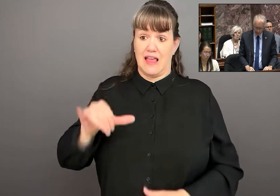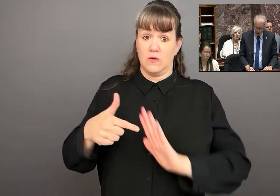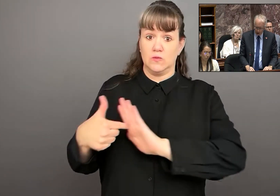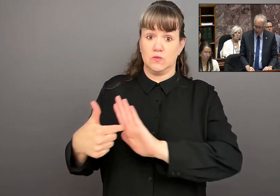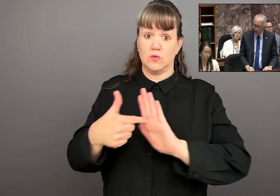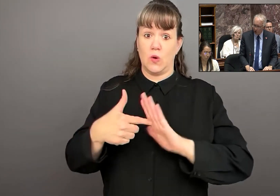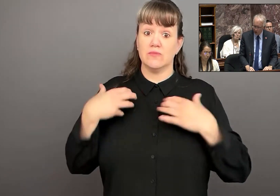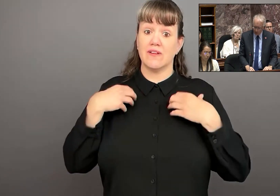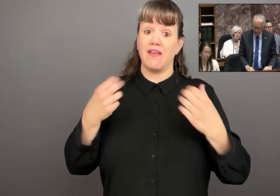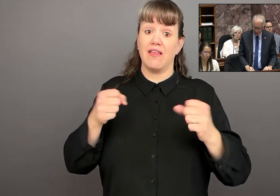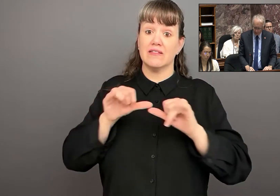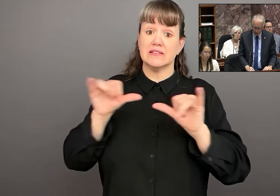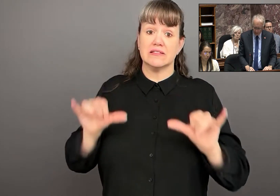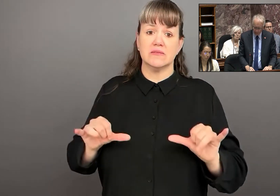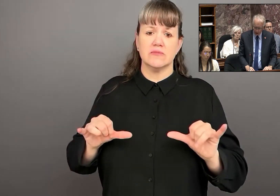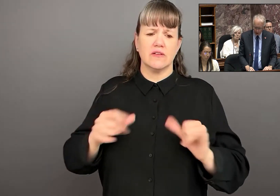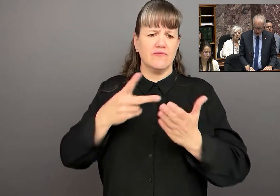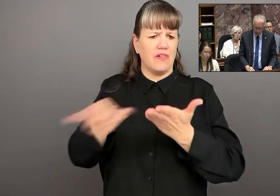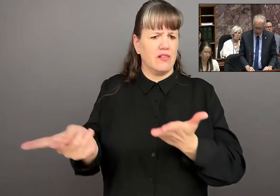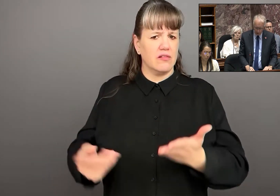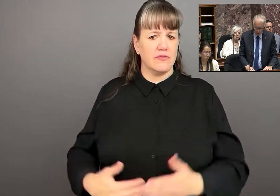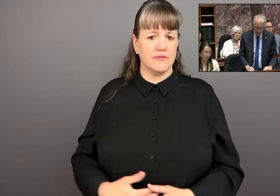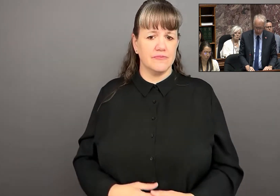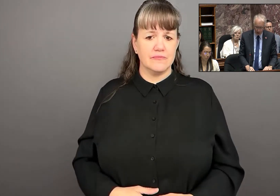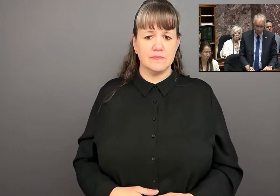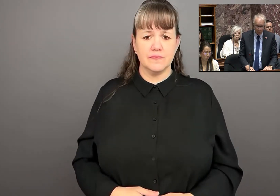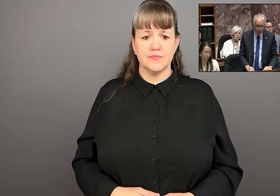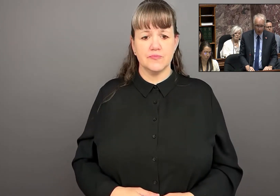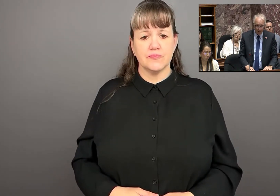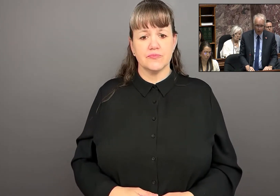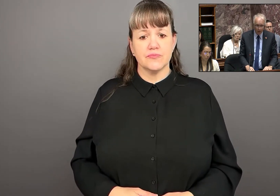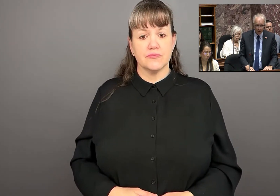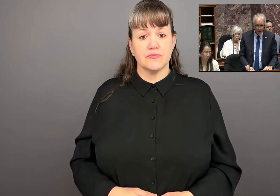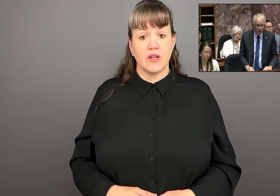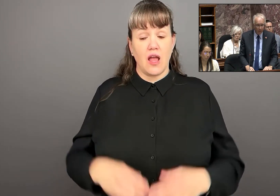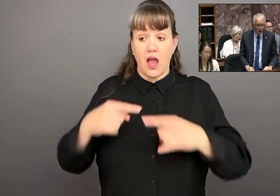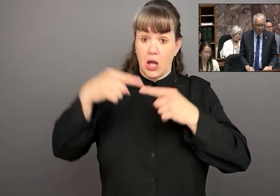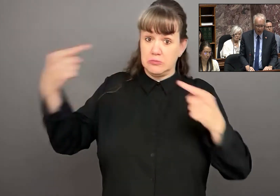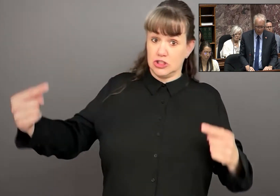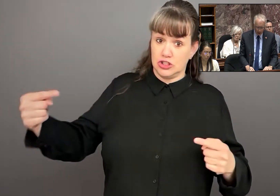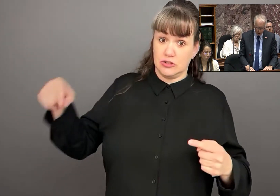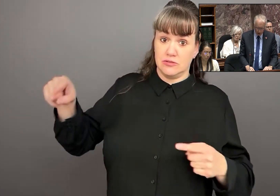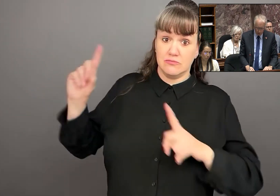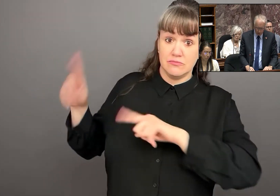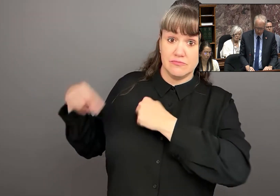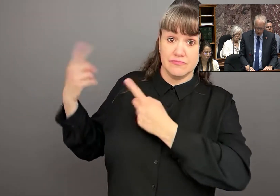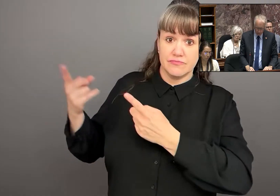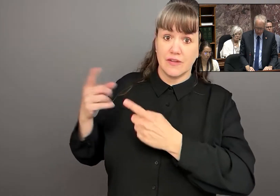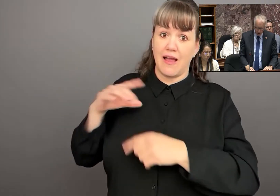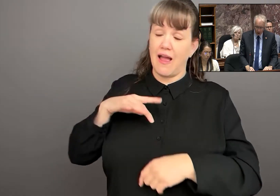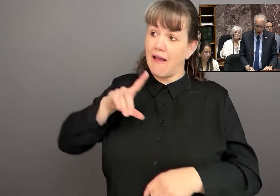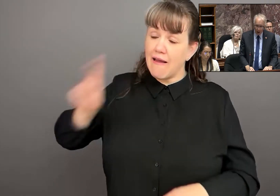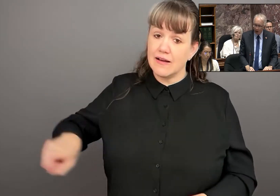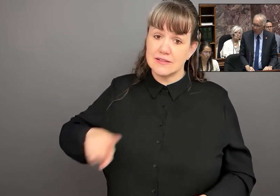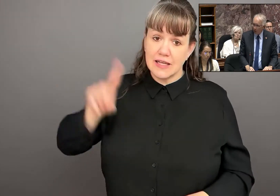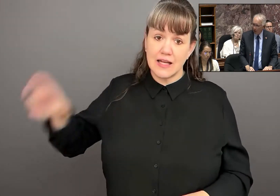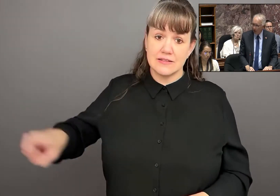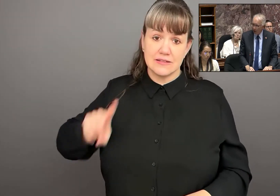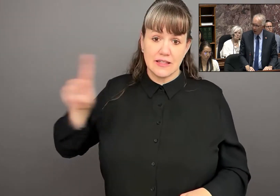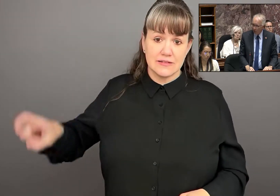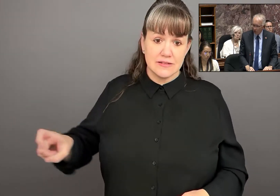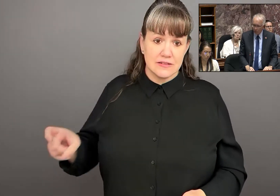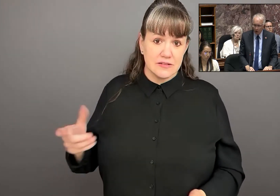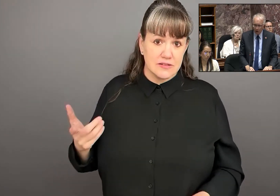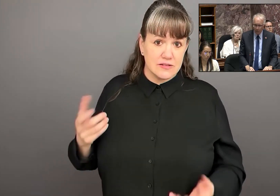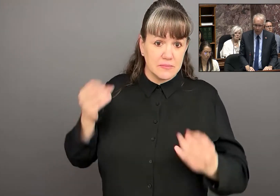The official opposition has been asking and calling out the Minister of Health on many, many issues. And I'm wondering